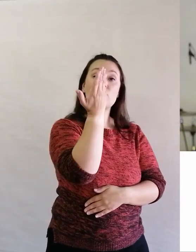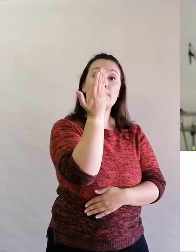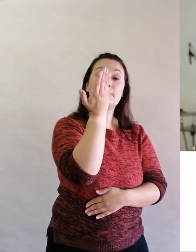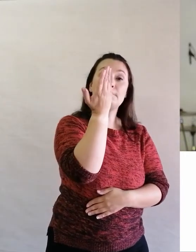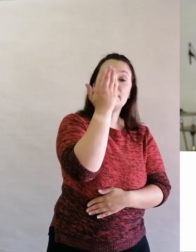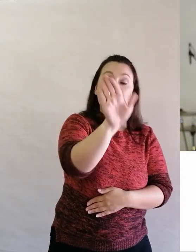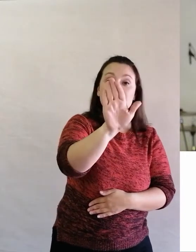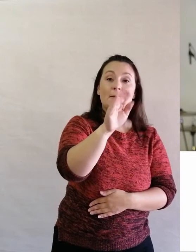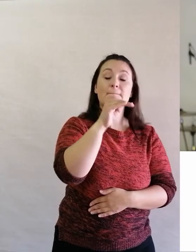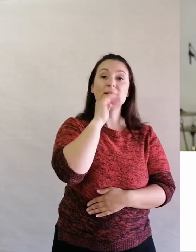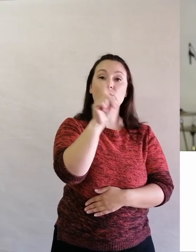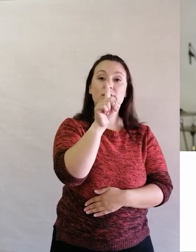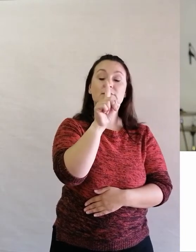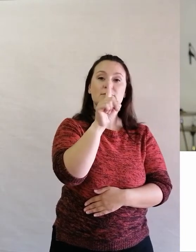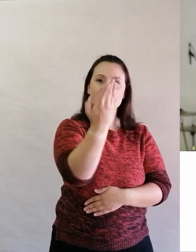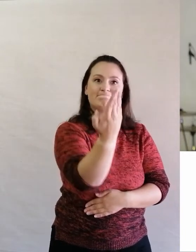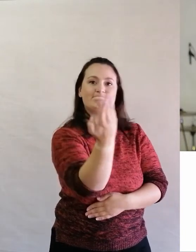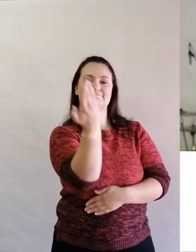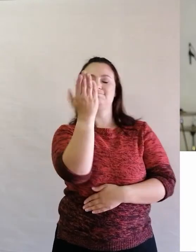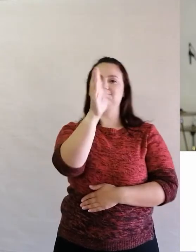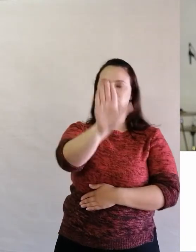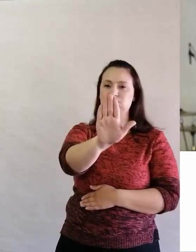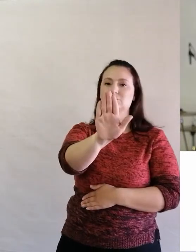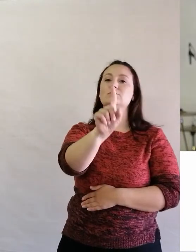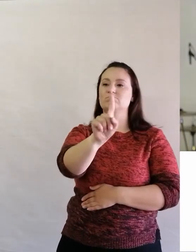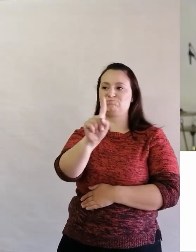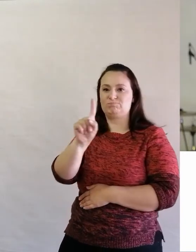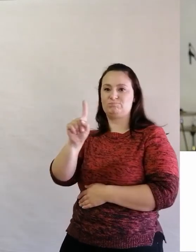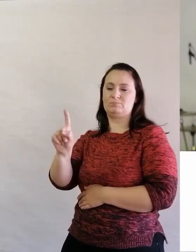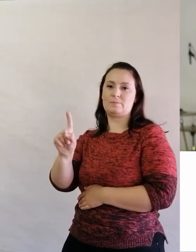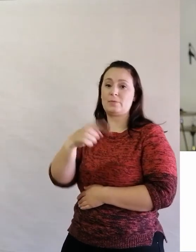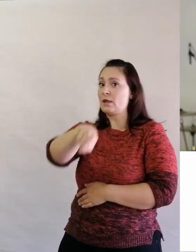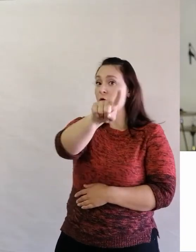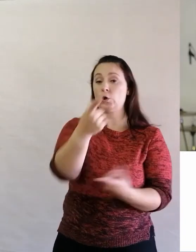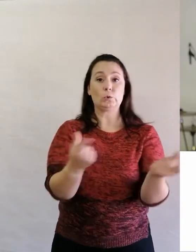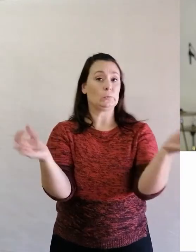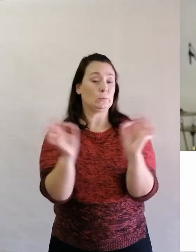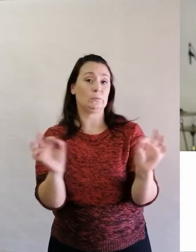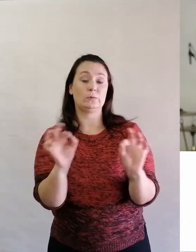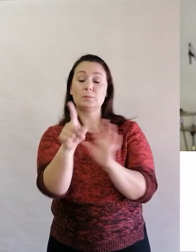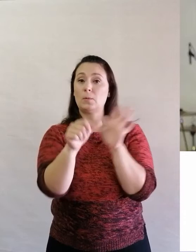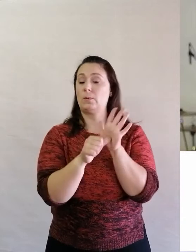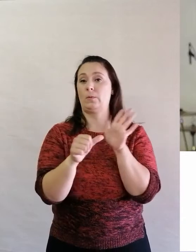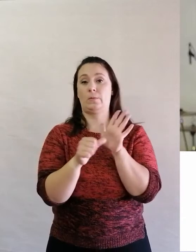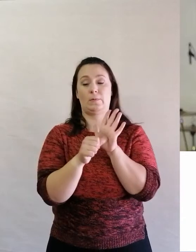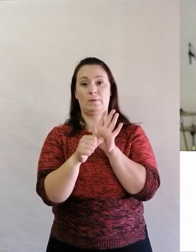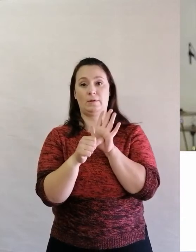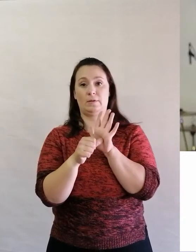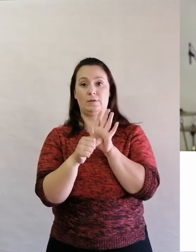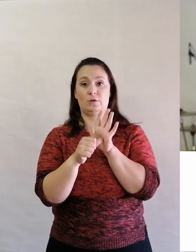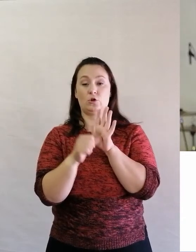180 degree turn. I want to encourage you to do that. If you've not done it ever before, it is so important that you're able